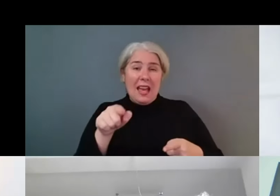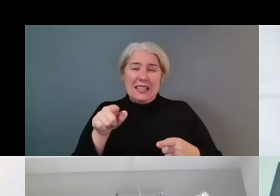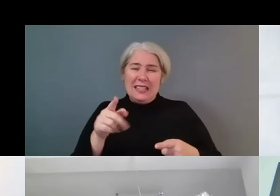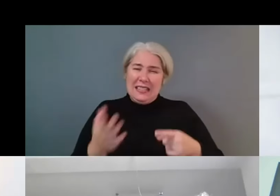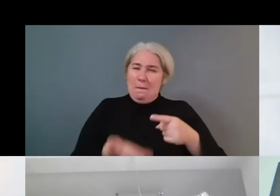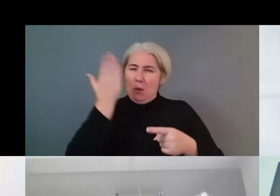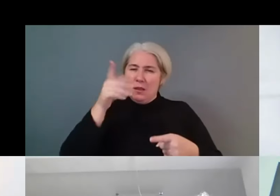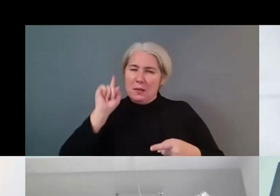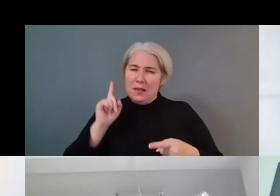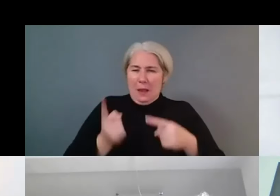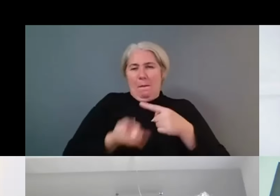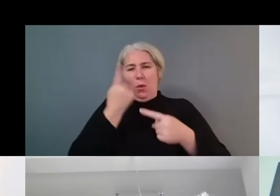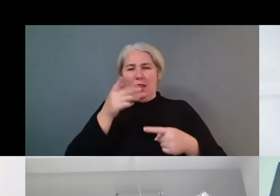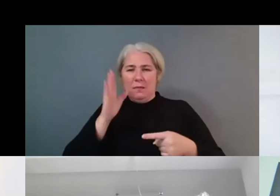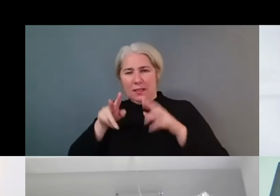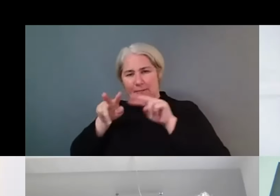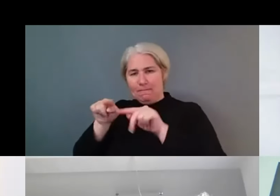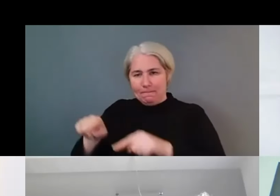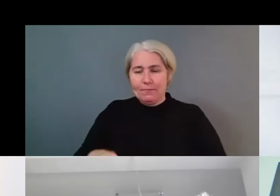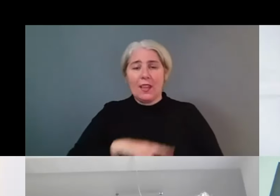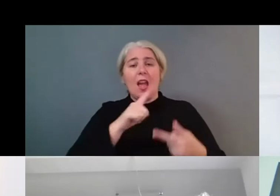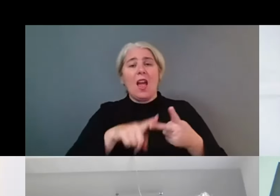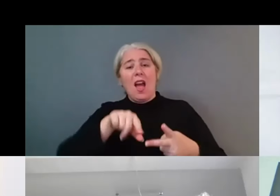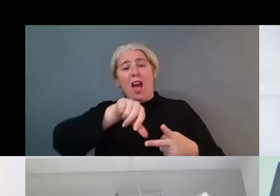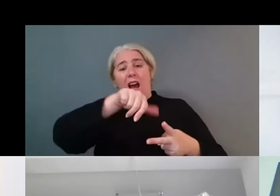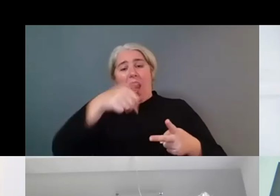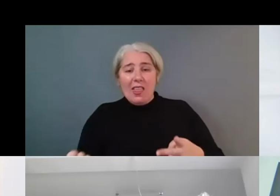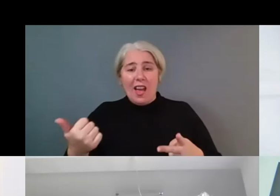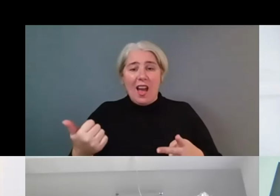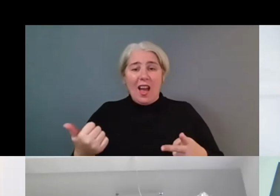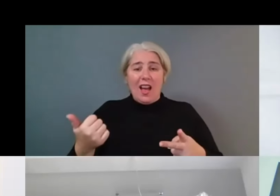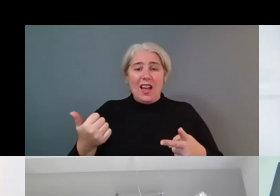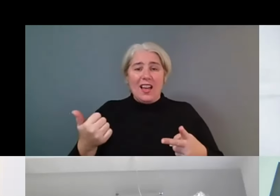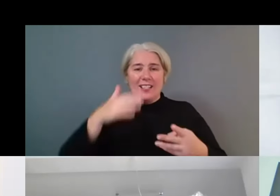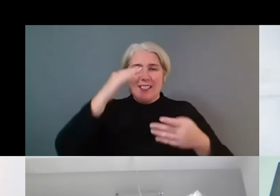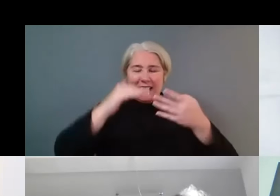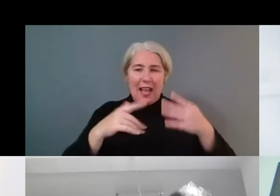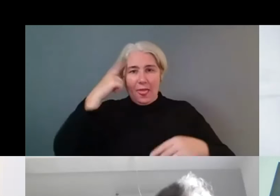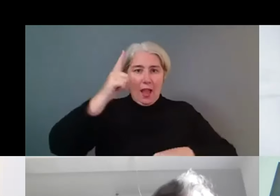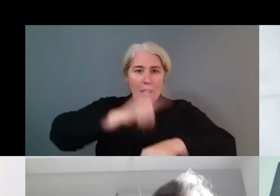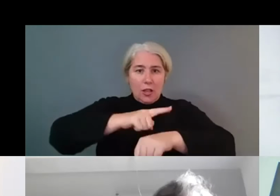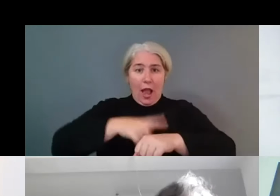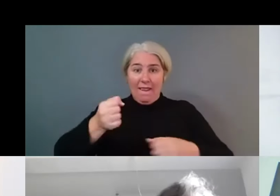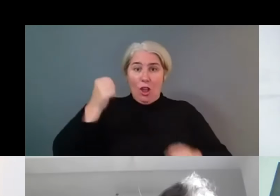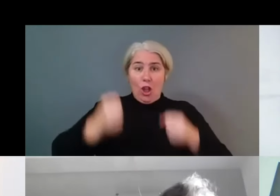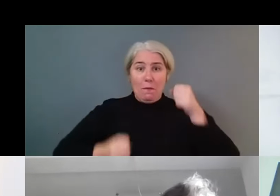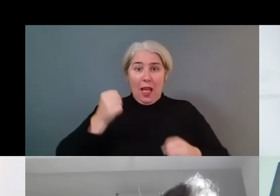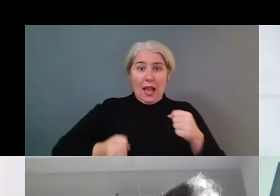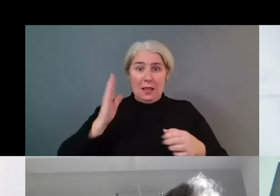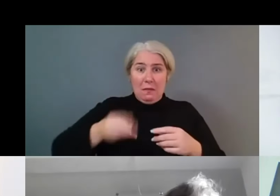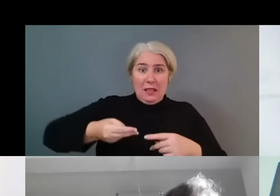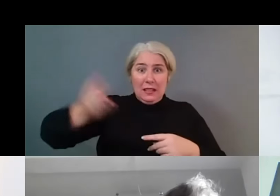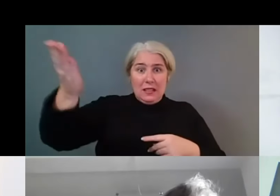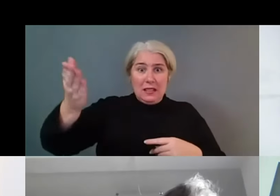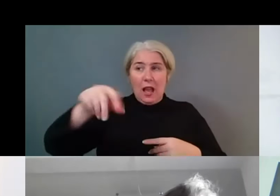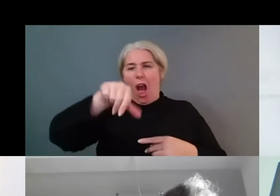In other international proceedings, there is another criteria often that there is a certain time limit to submit the complaint. There is no specific time limit before the CRPD